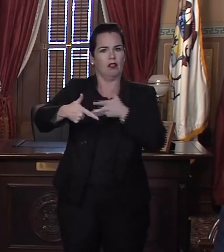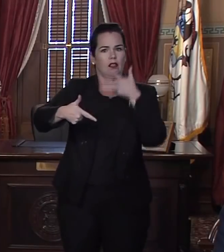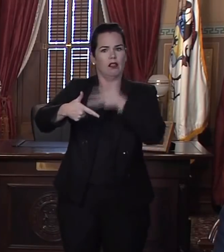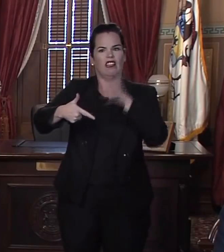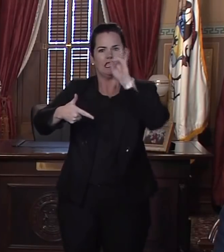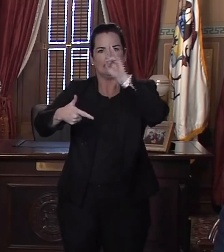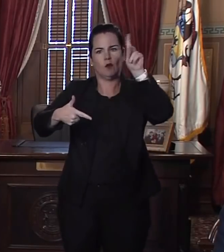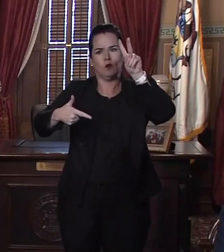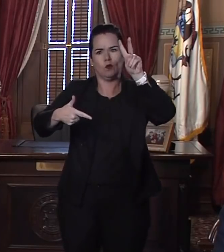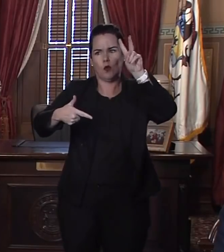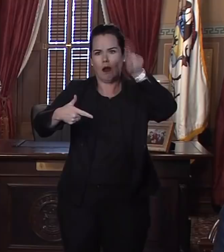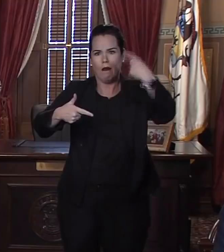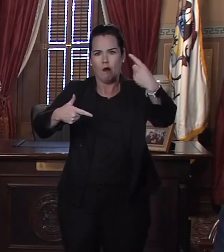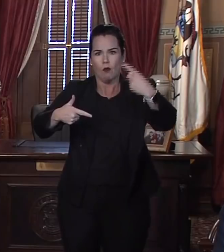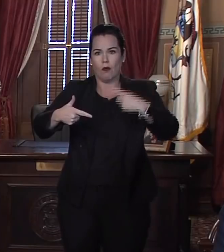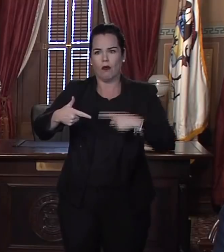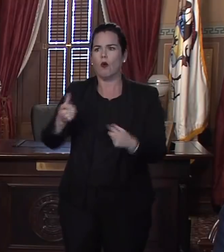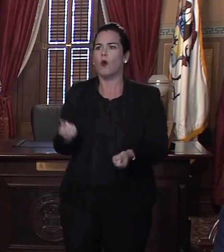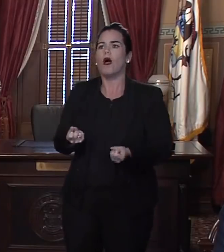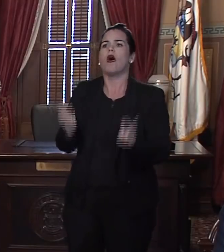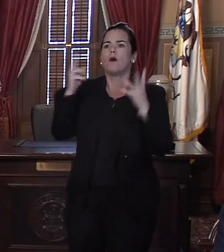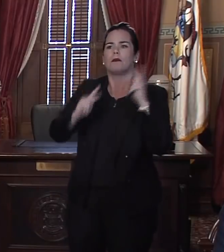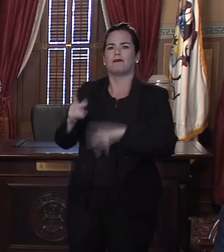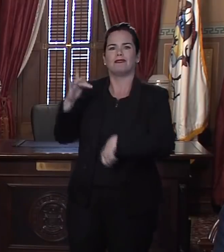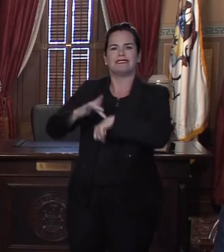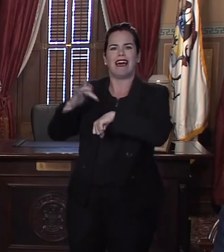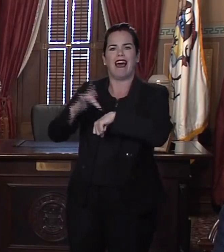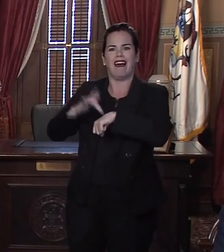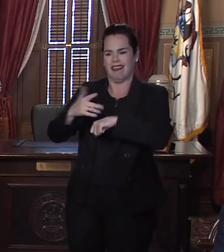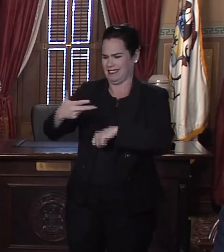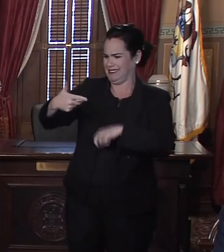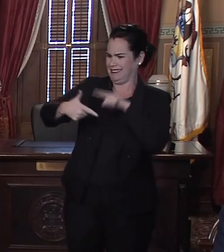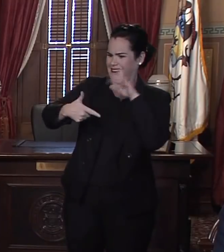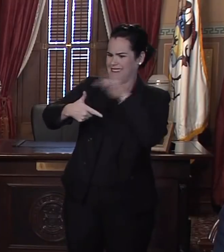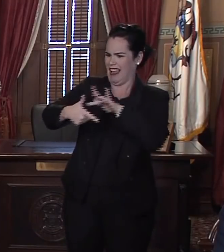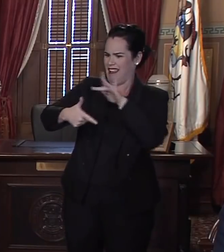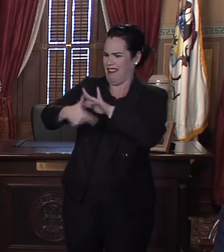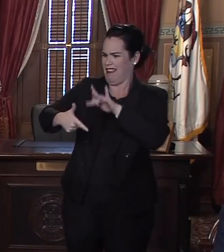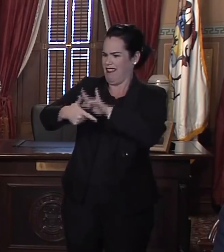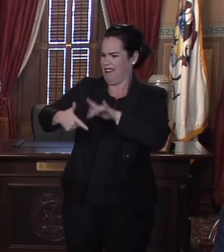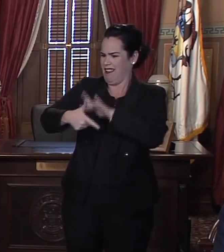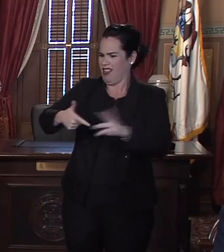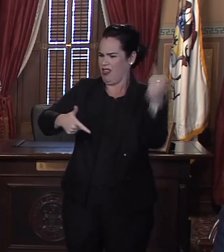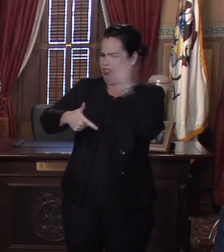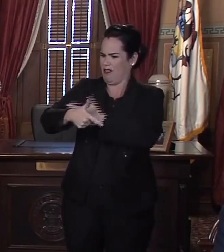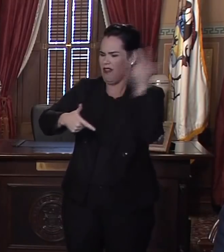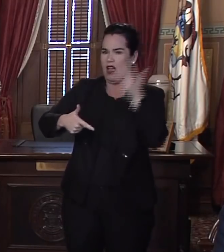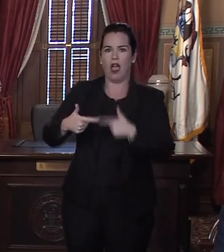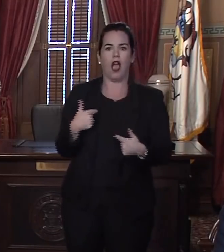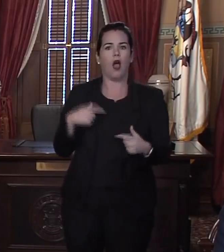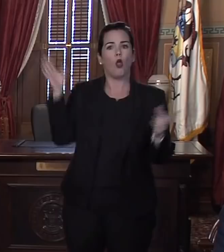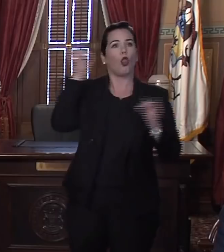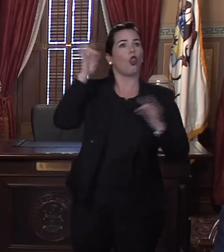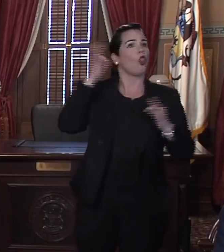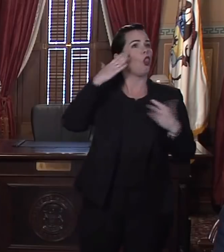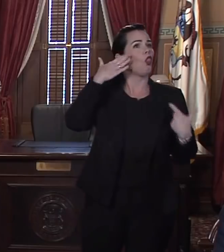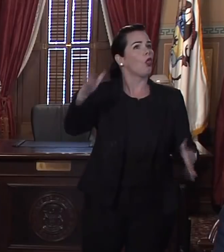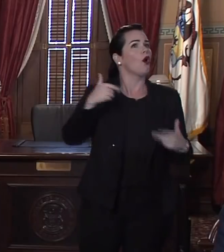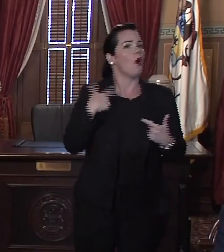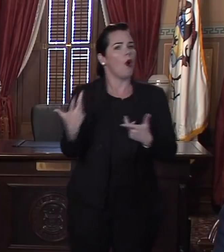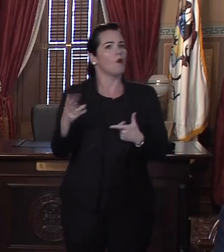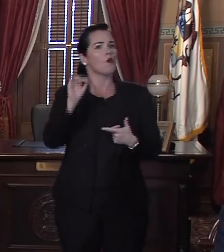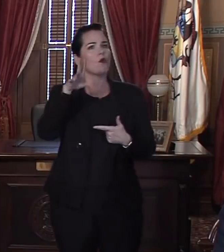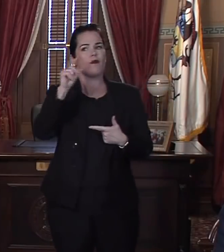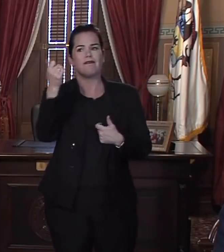think about how many people have touched that pump over the course of 3 days and not even knowing if they're carrying COVID-19. And some of those people are